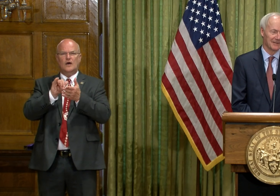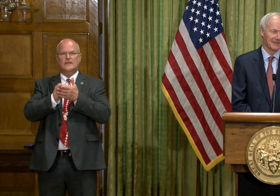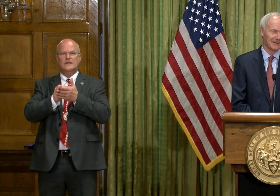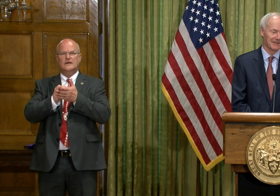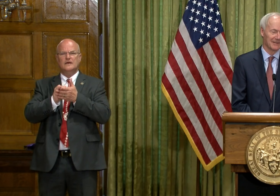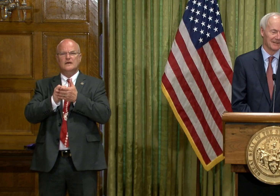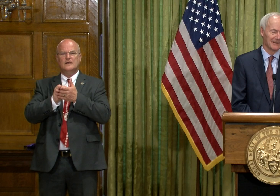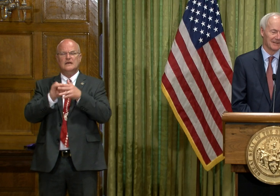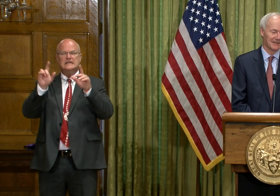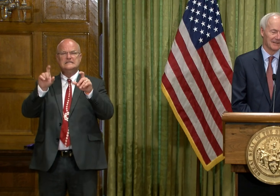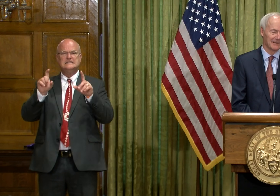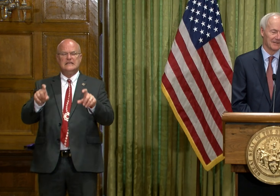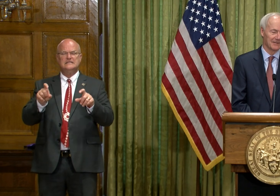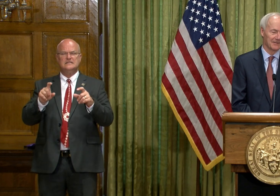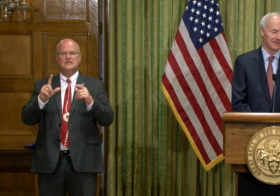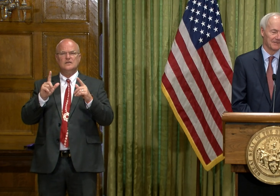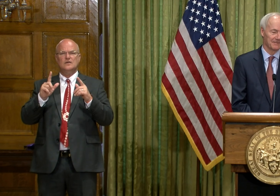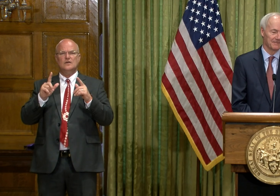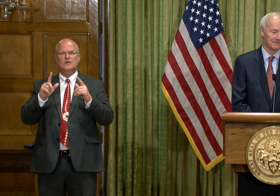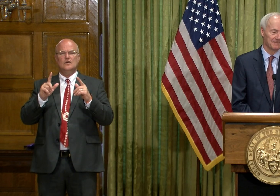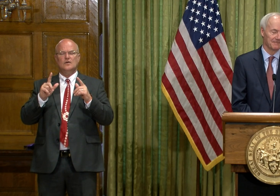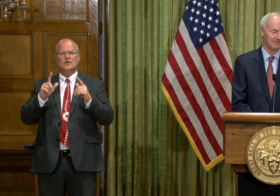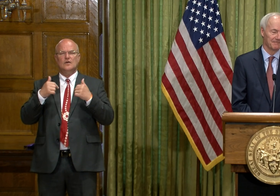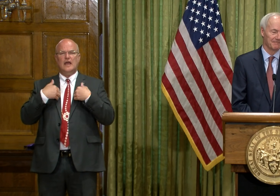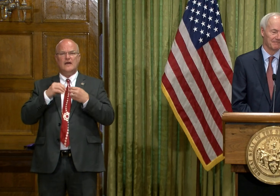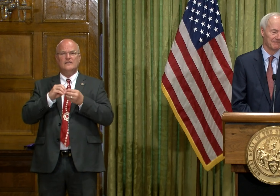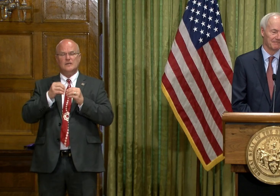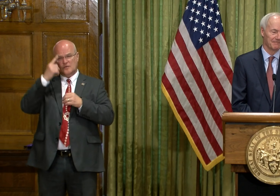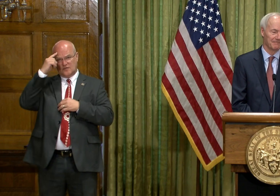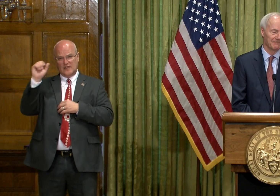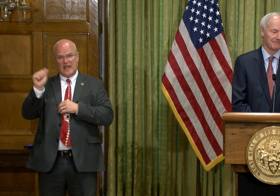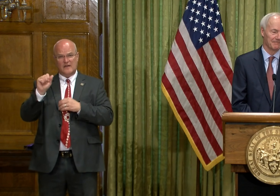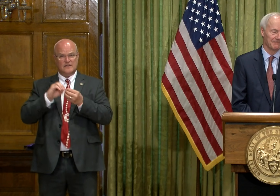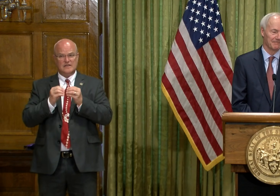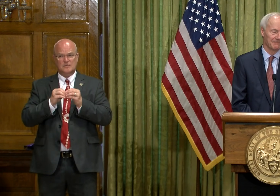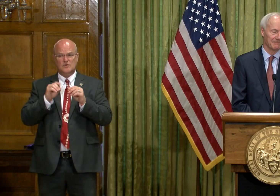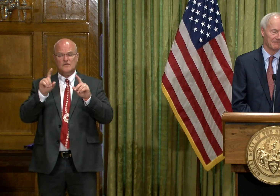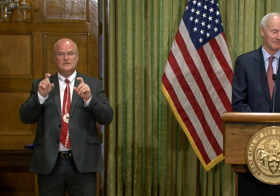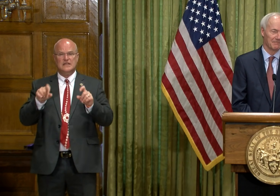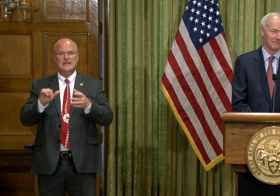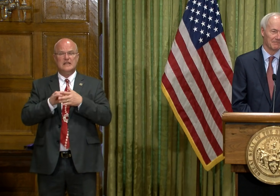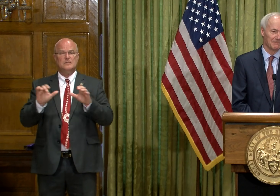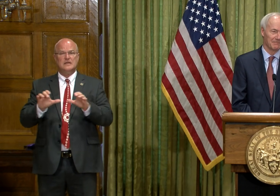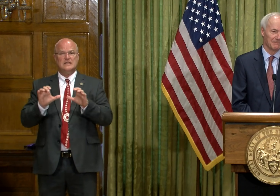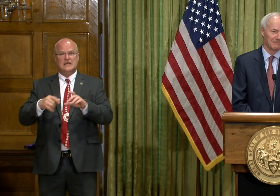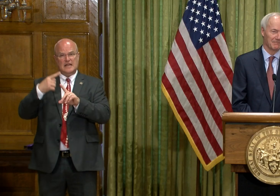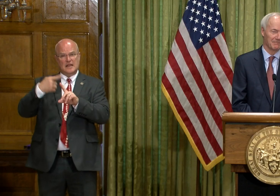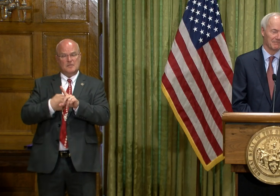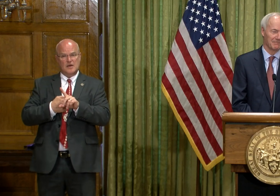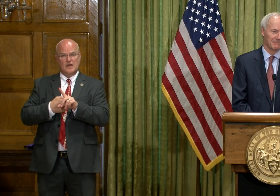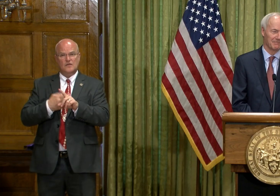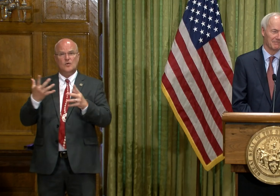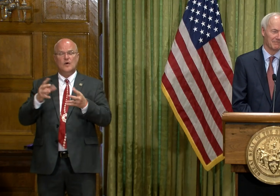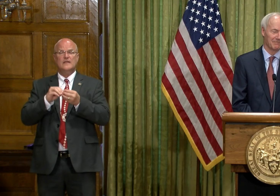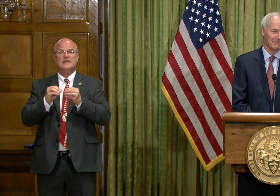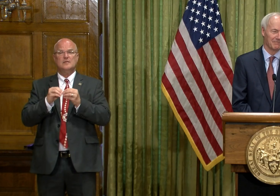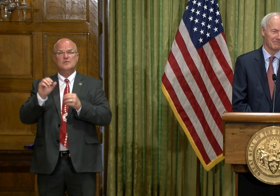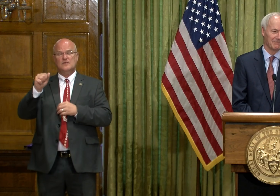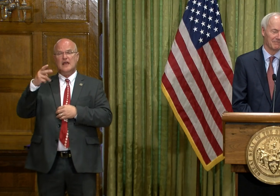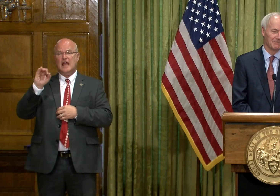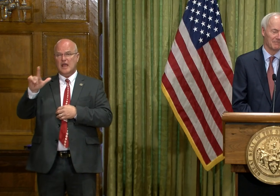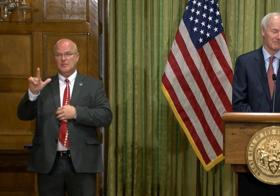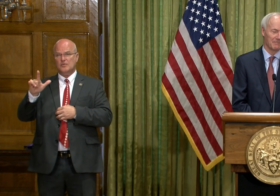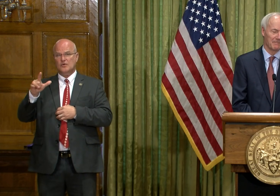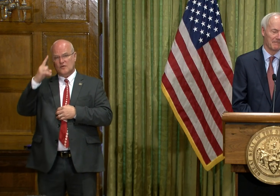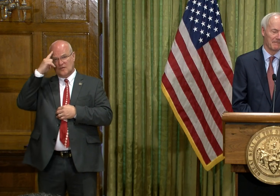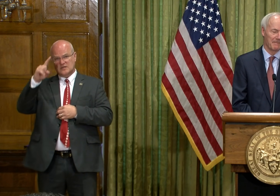Sorry about that. On the testing, wanted to see if you had numbers for what the average number of tests that you conduct in a month are, or what the number for April